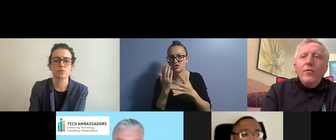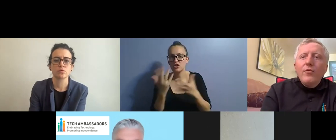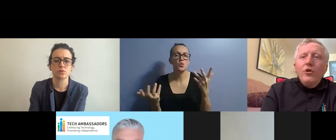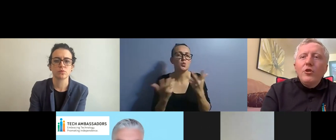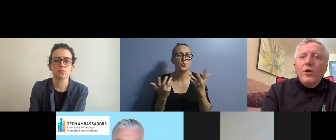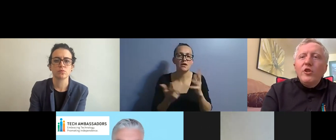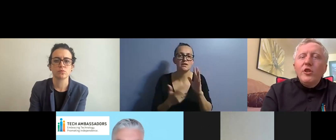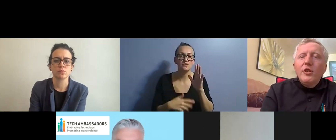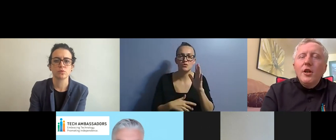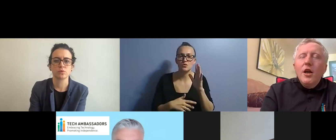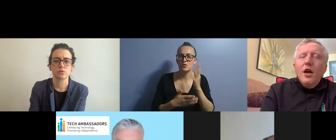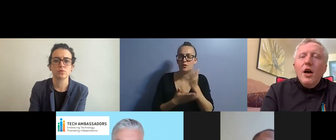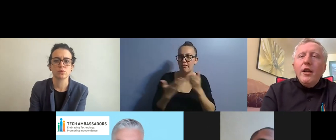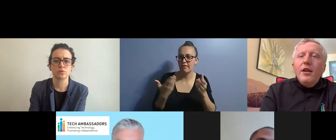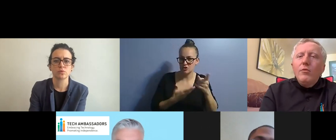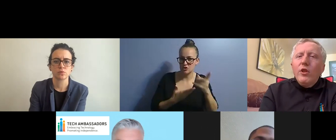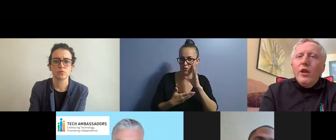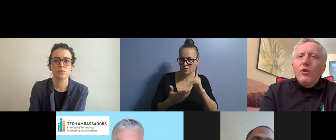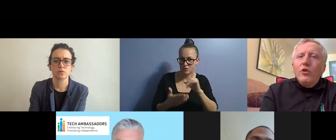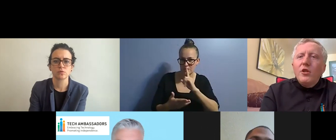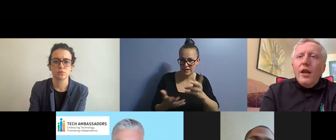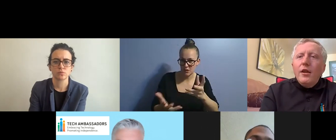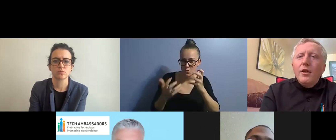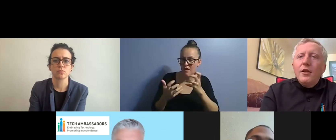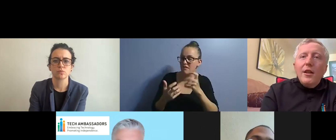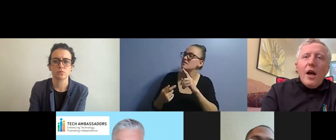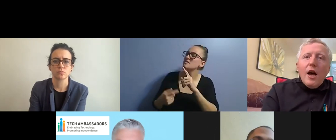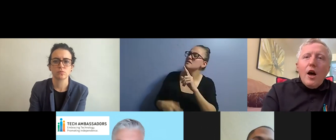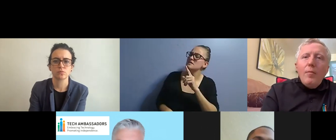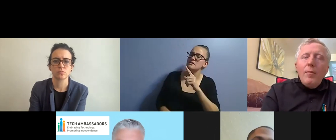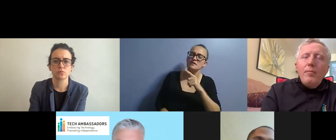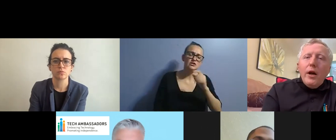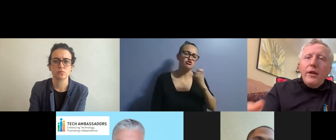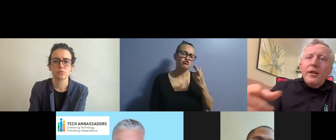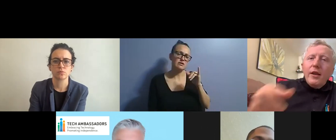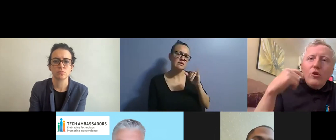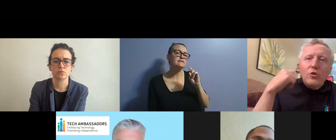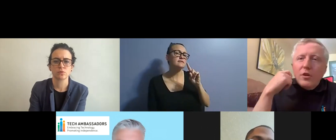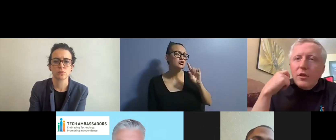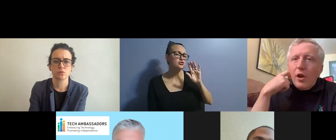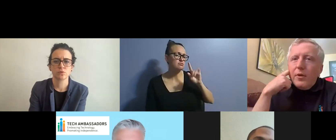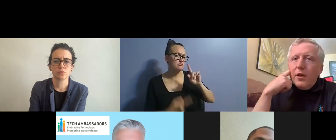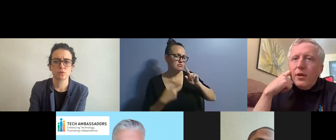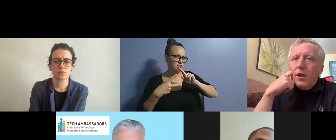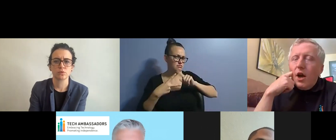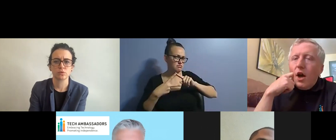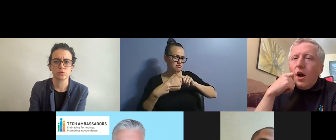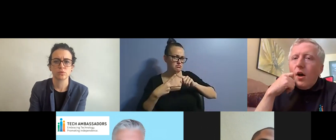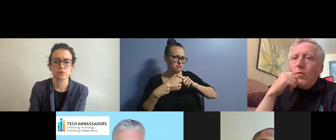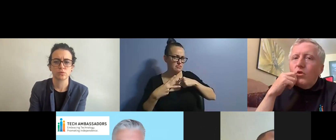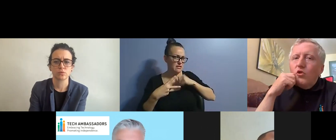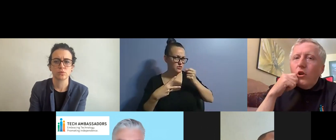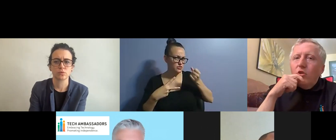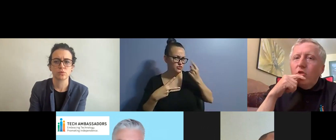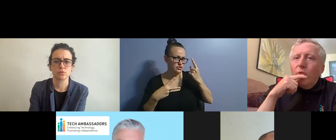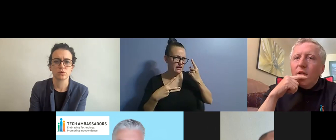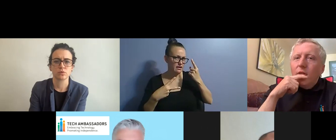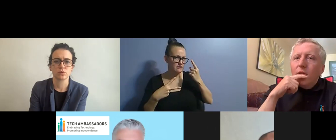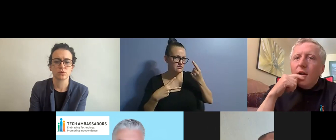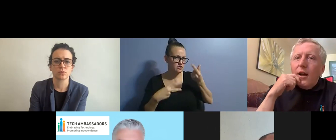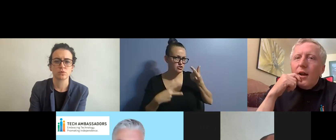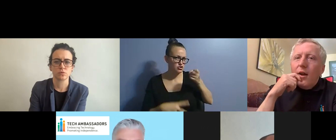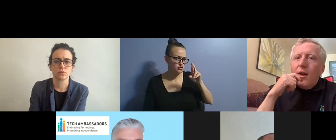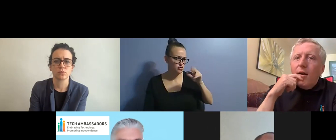Okay, your first question, I didn't really understand it, but can you tell me, George,